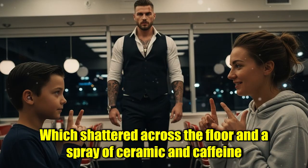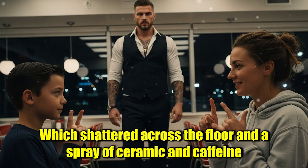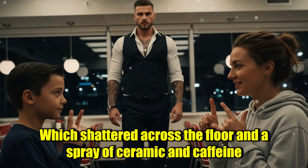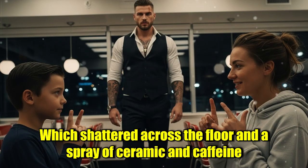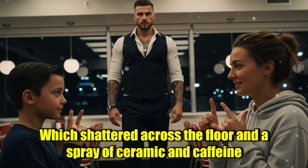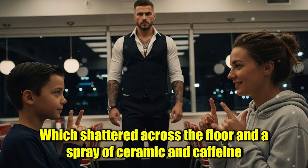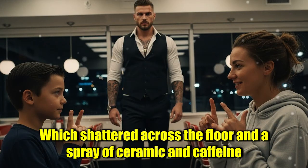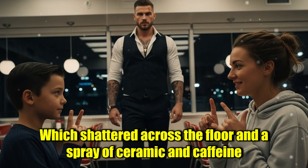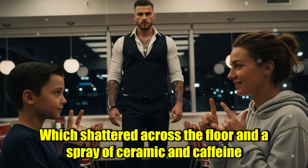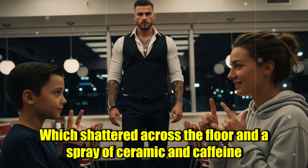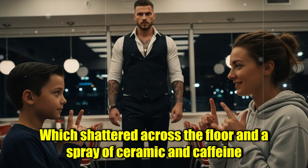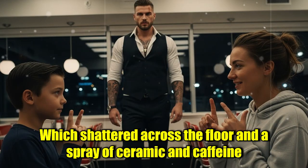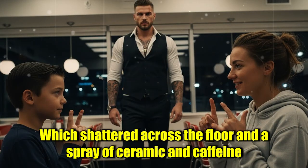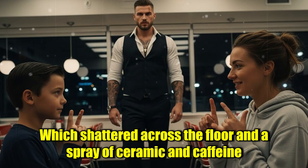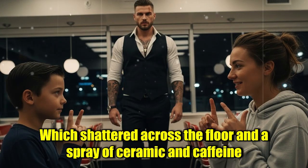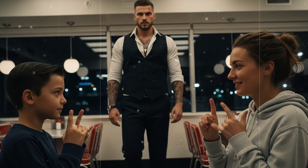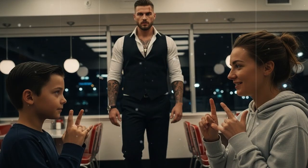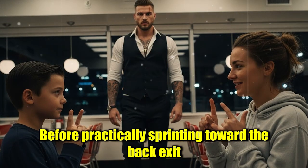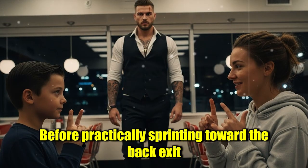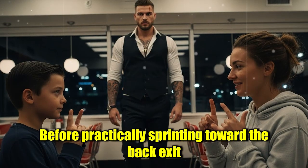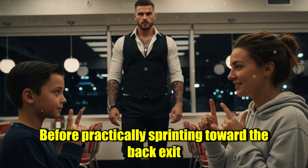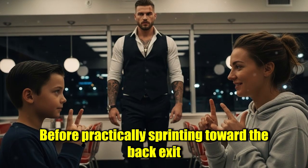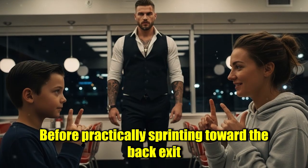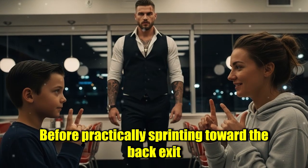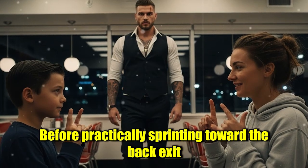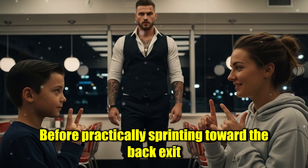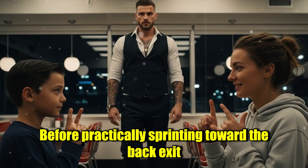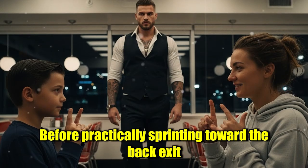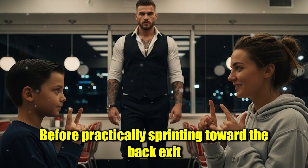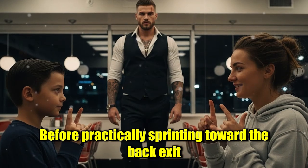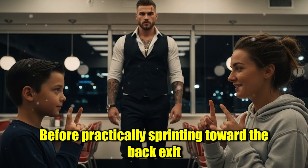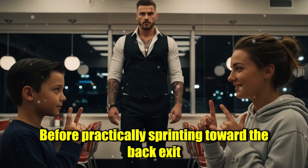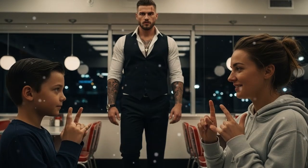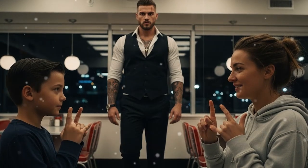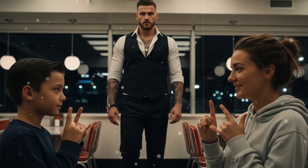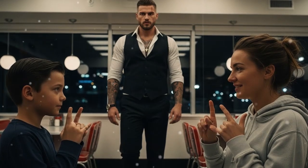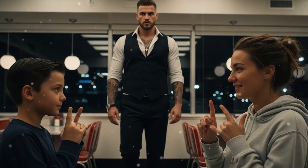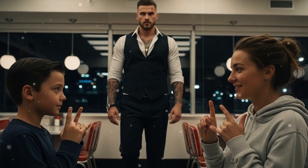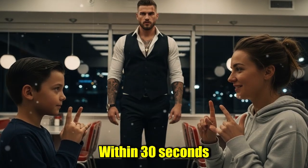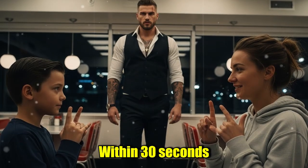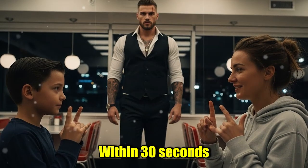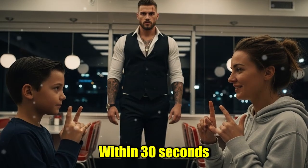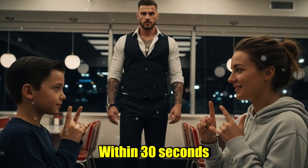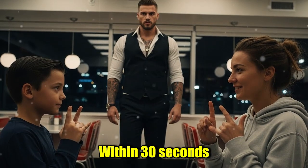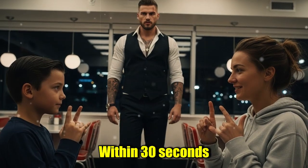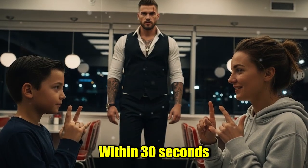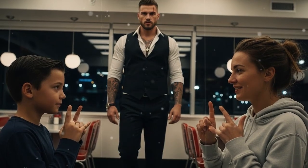floor in a spray of ceramic and caffeine, before practically sprinting toward the back exit. Within 30 seconds,